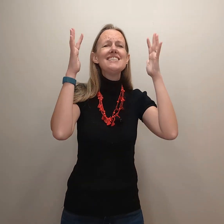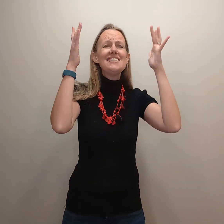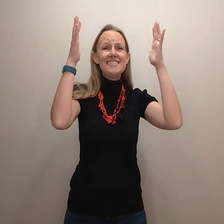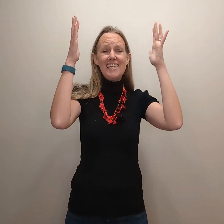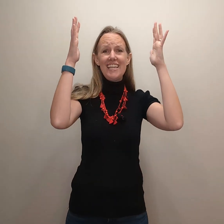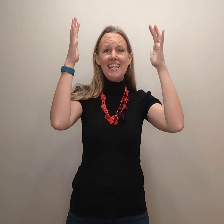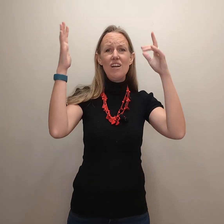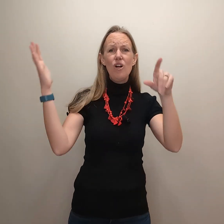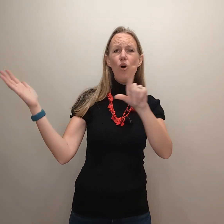Majesty,